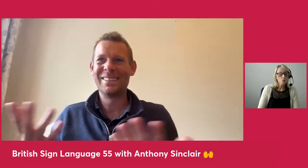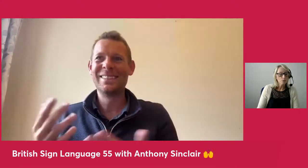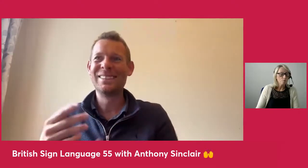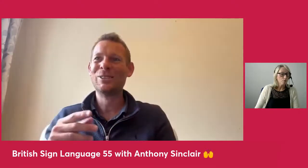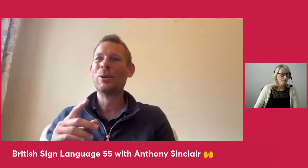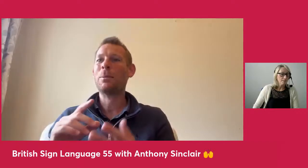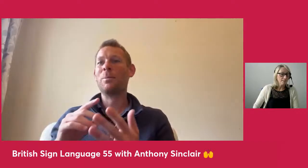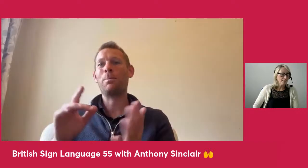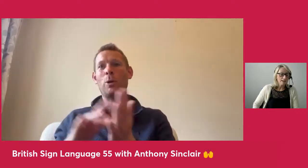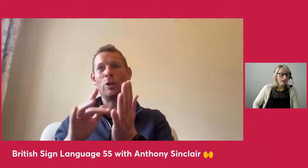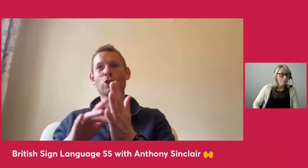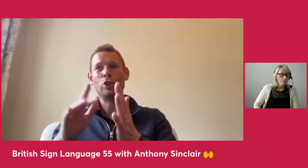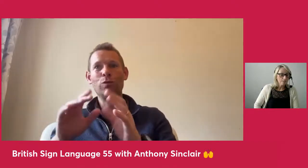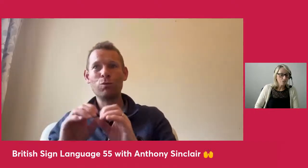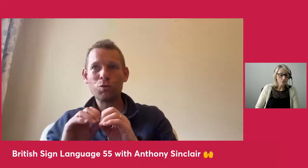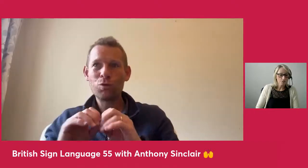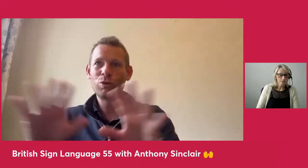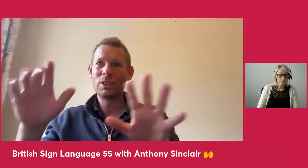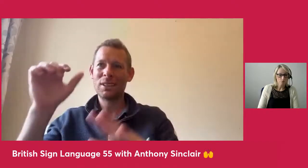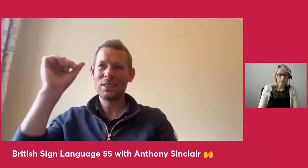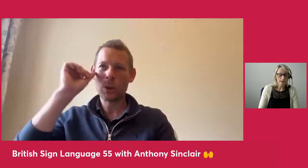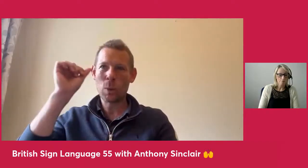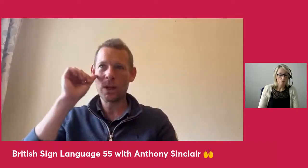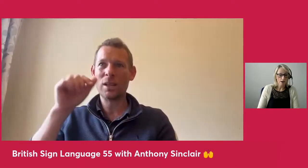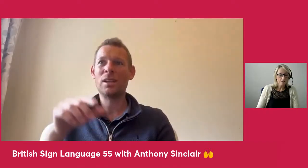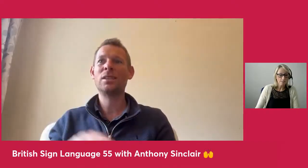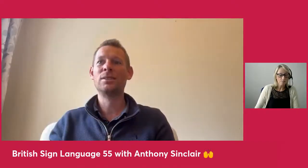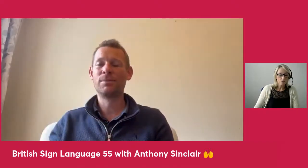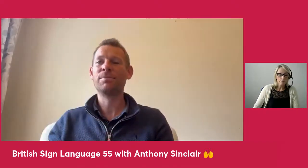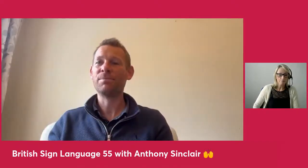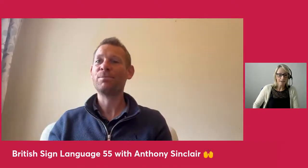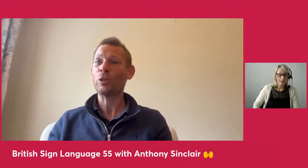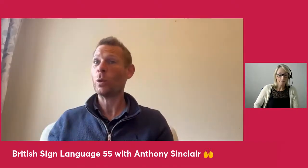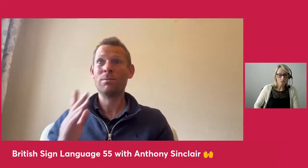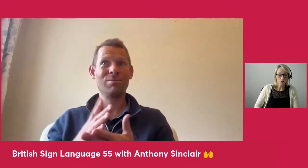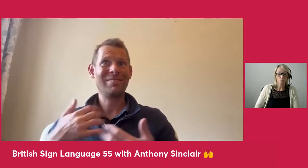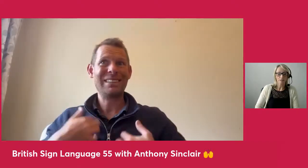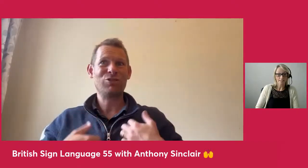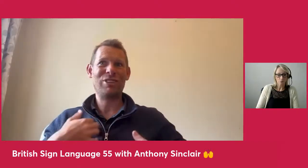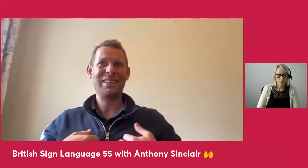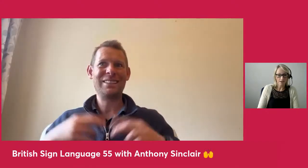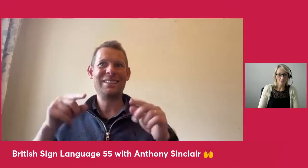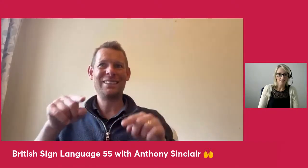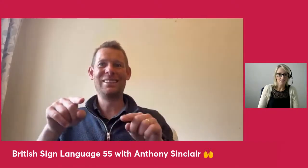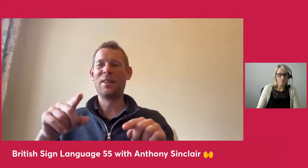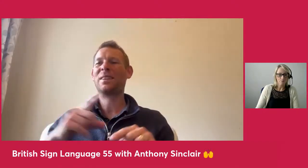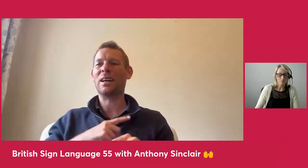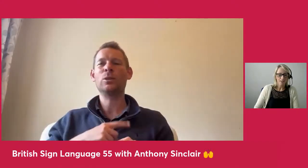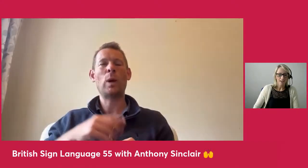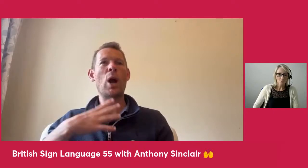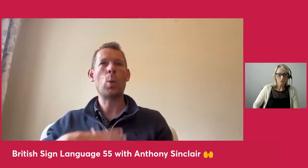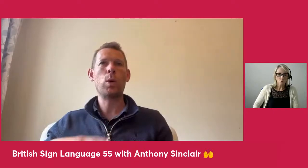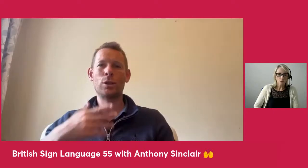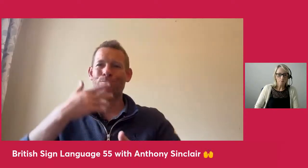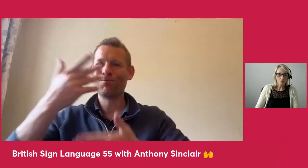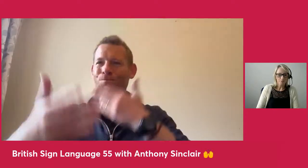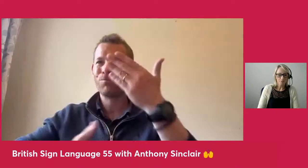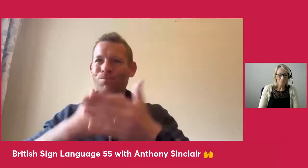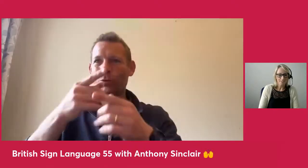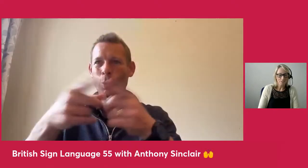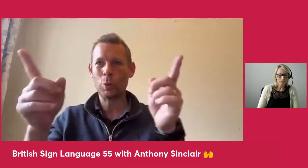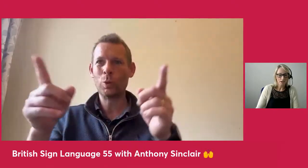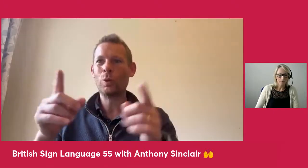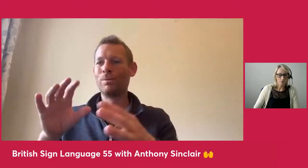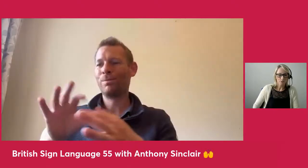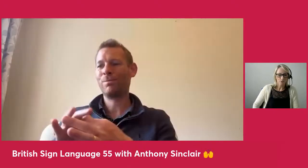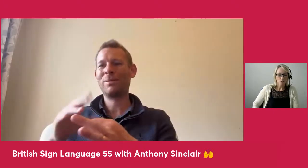it's no one's fault that this hasn't happened. It's just, I suppose, lack of awareness. But my aim is to raise awareness. So just thought that would be